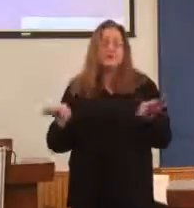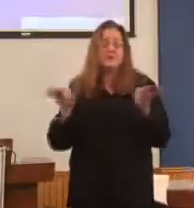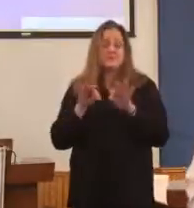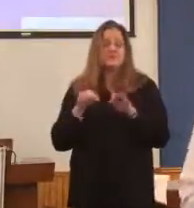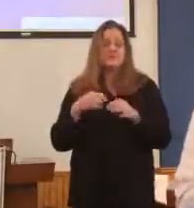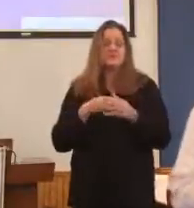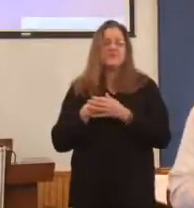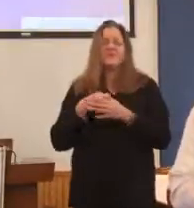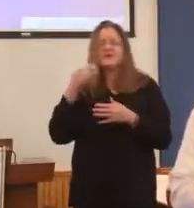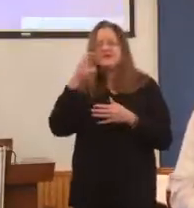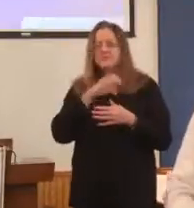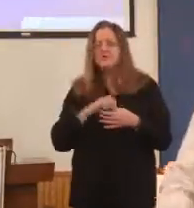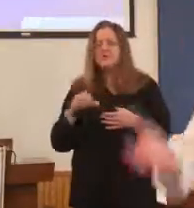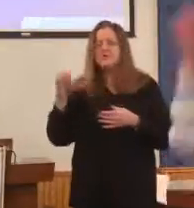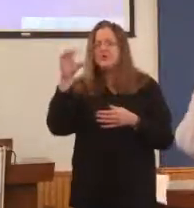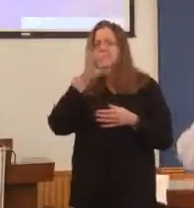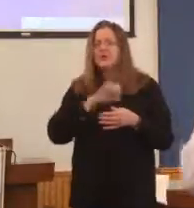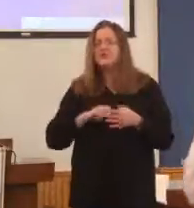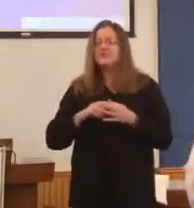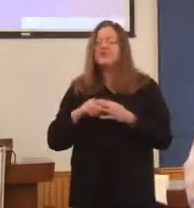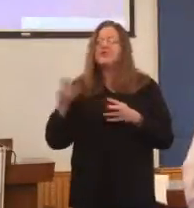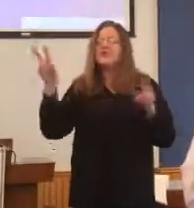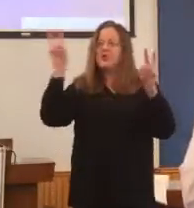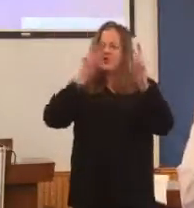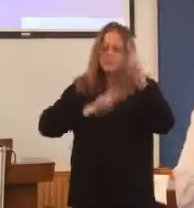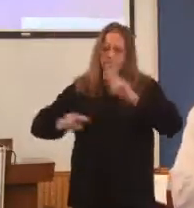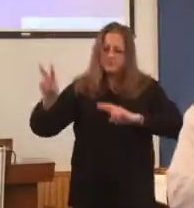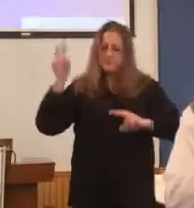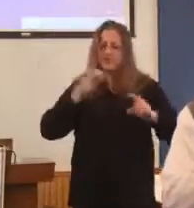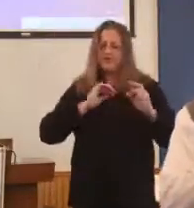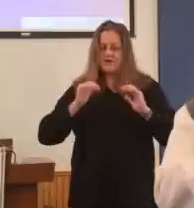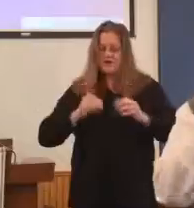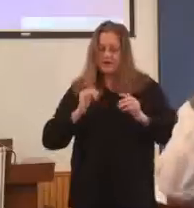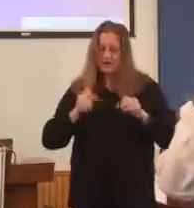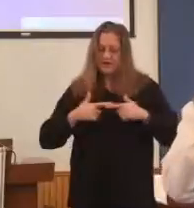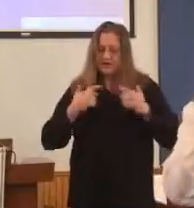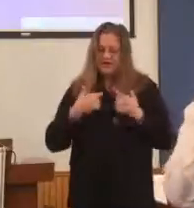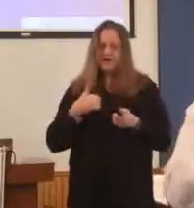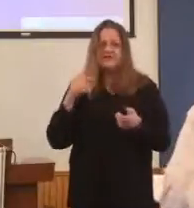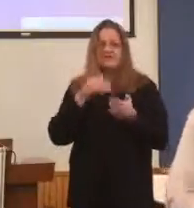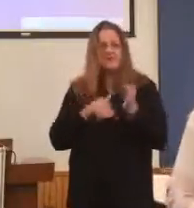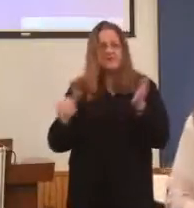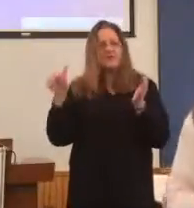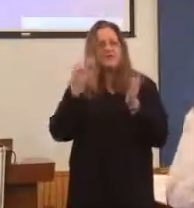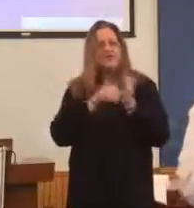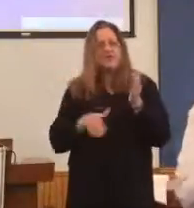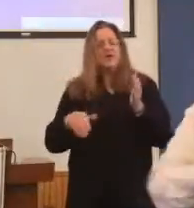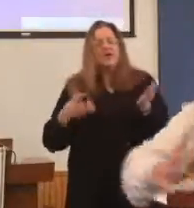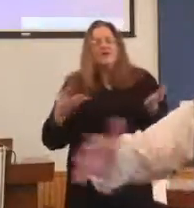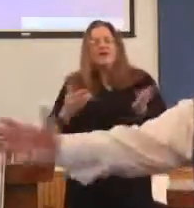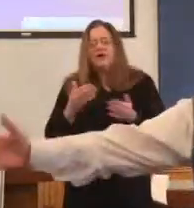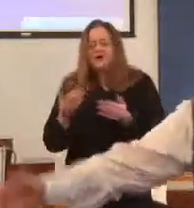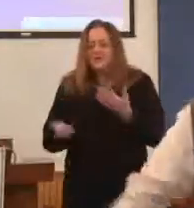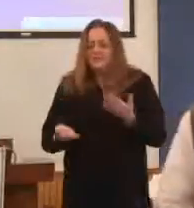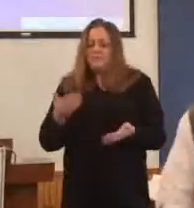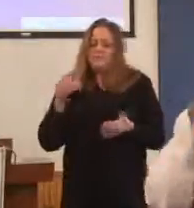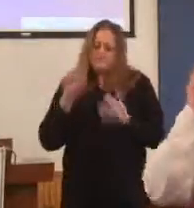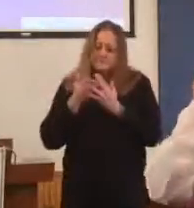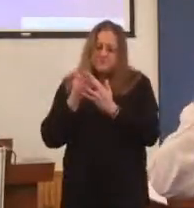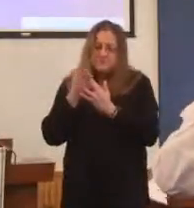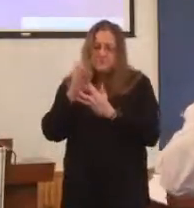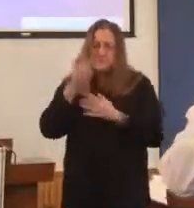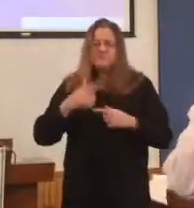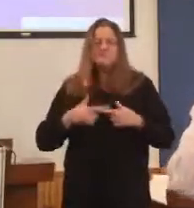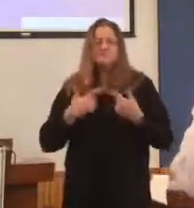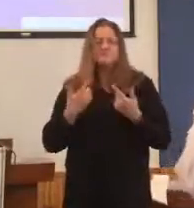explore. That we look at our lives. And that occasionally, all the way throughout life, we